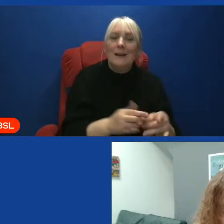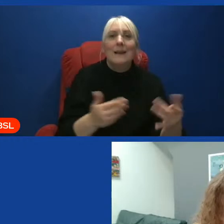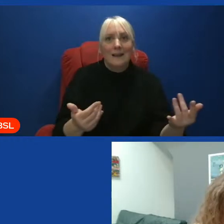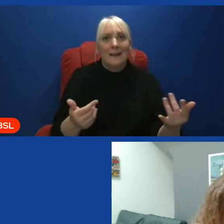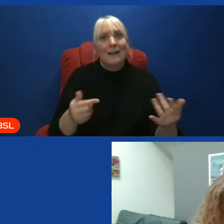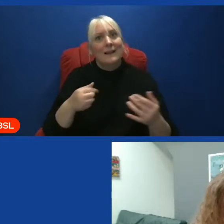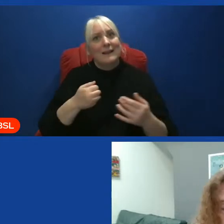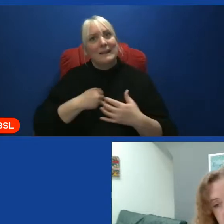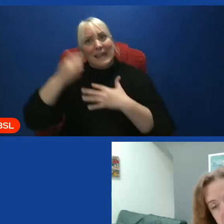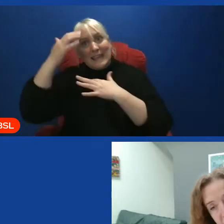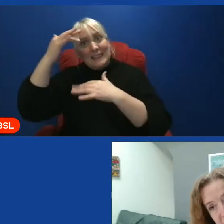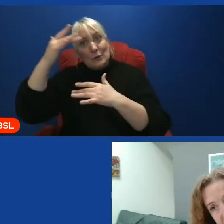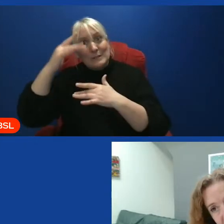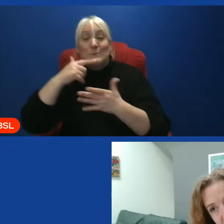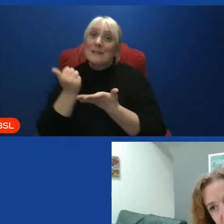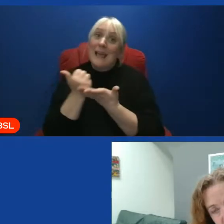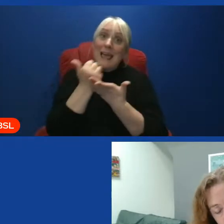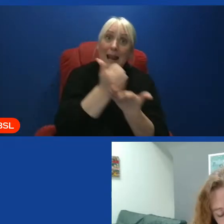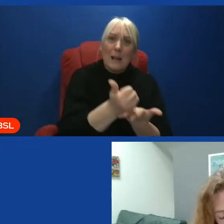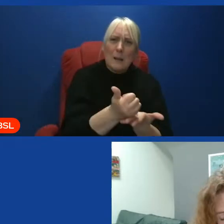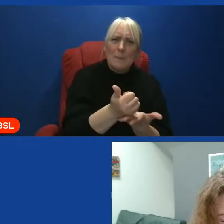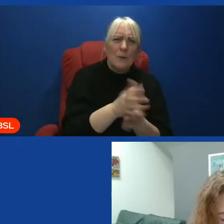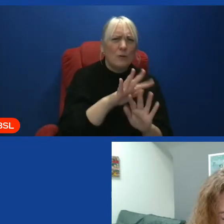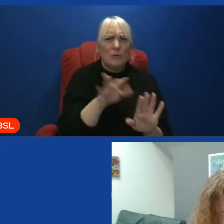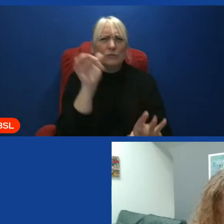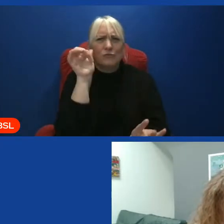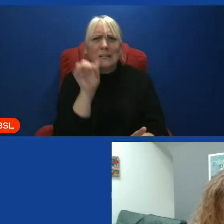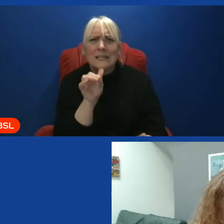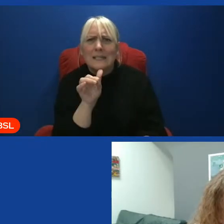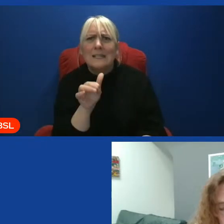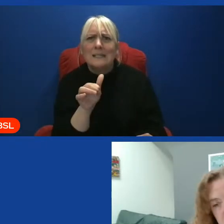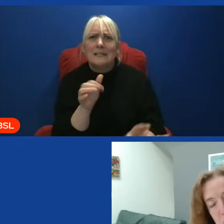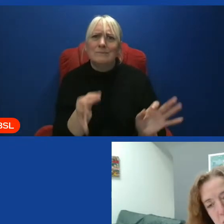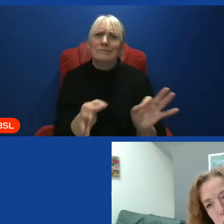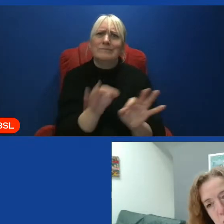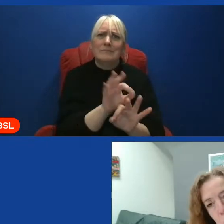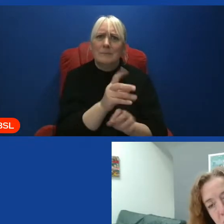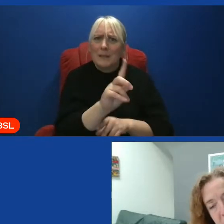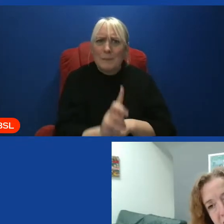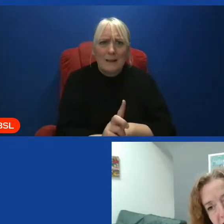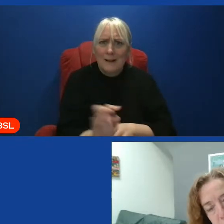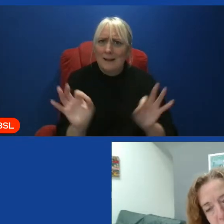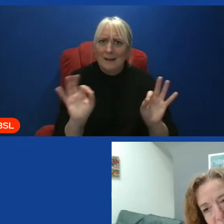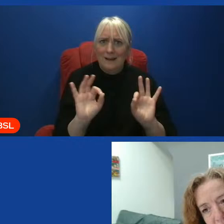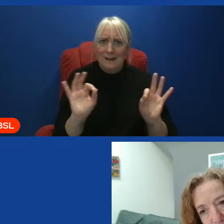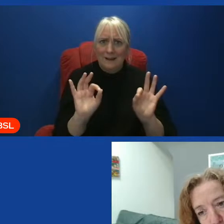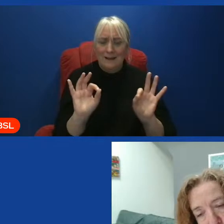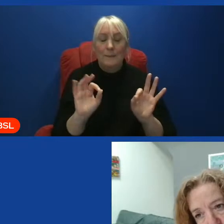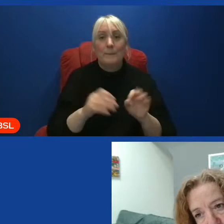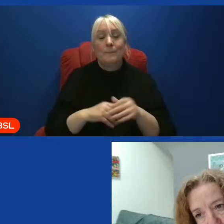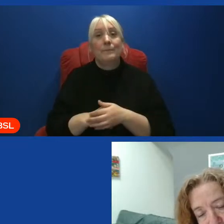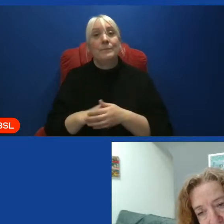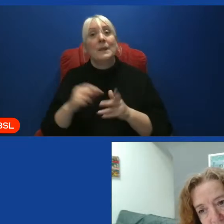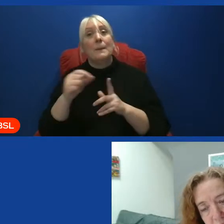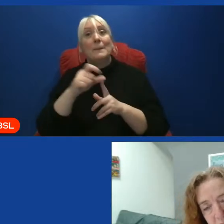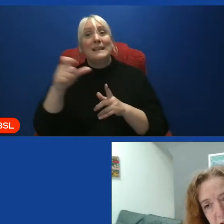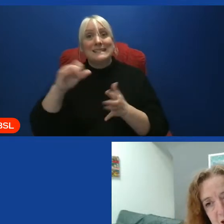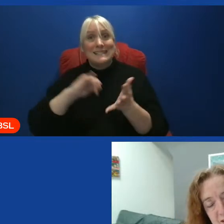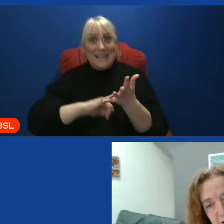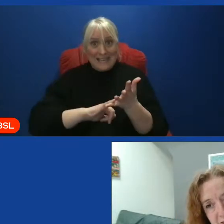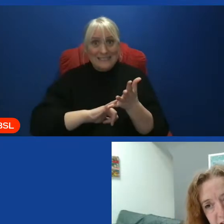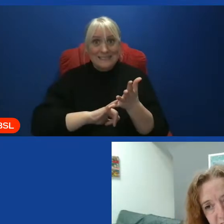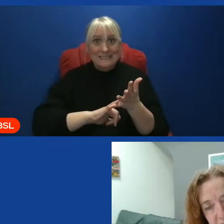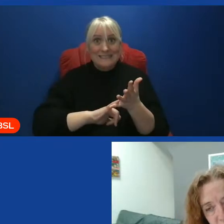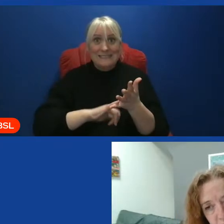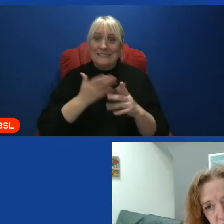help people, not to trip them up. And I think that we would do well to remember that. One of the things that PCS has always tried to do